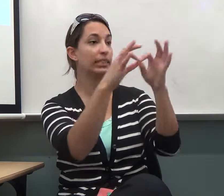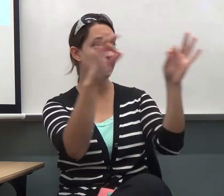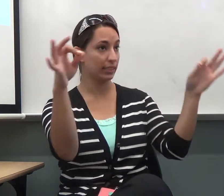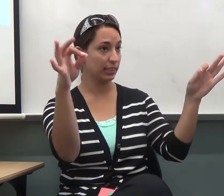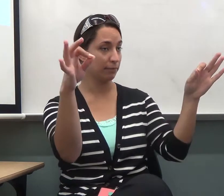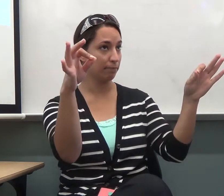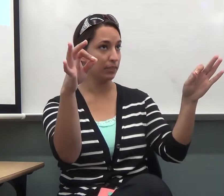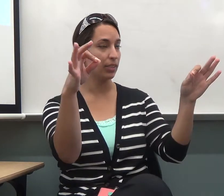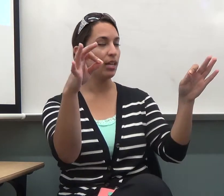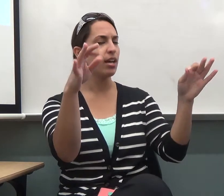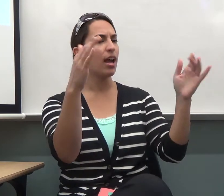to decide